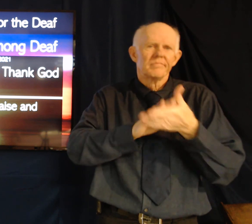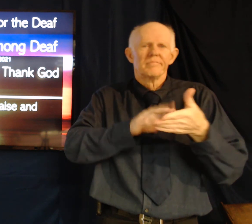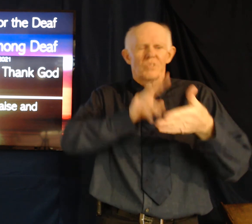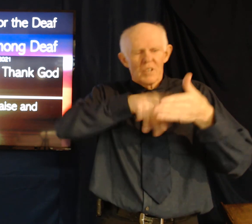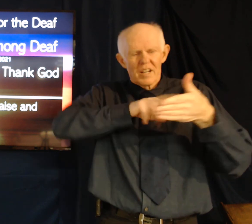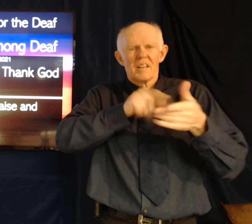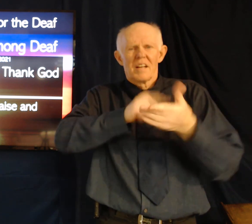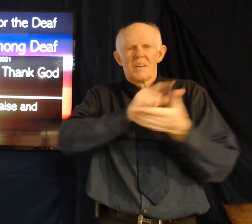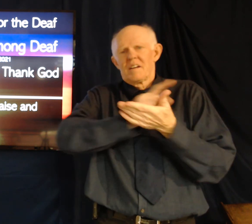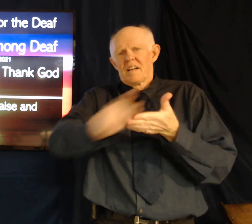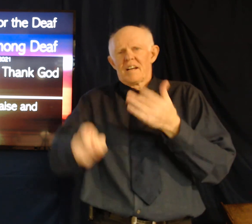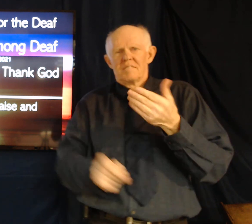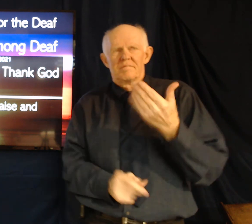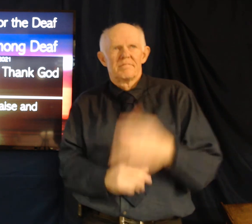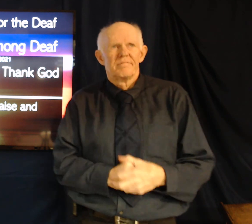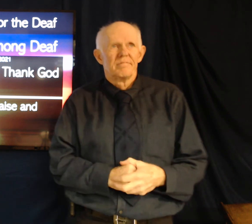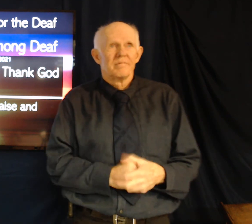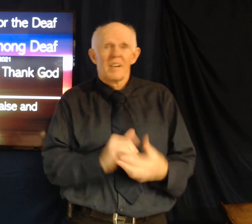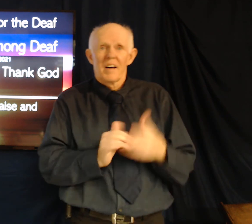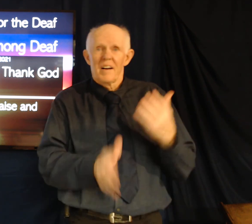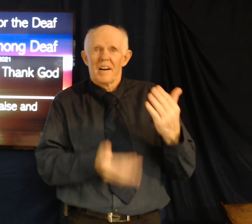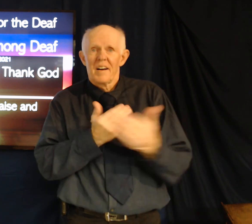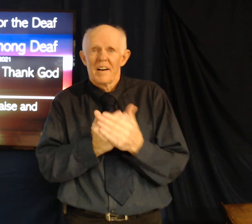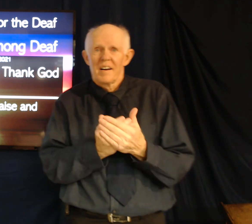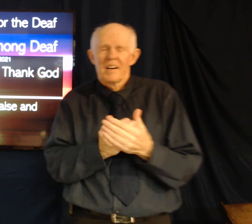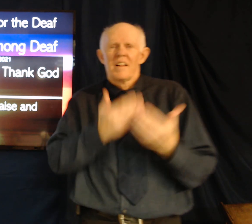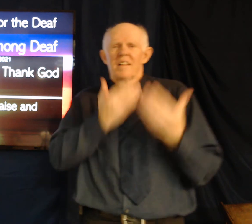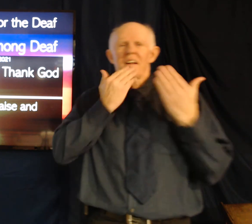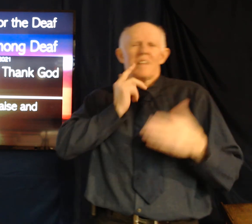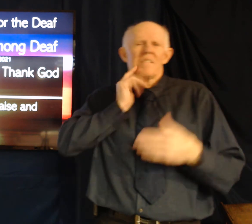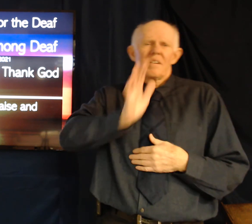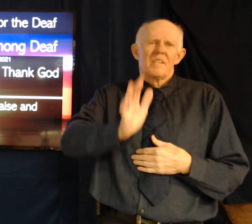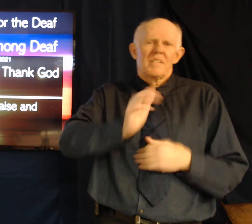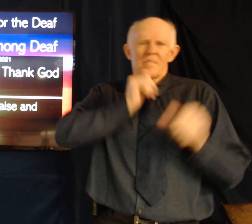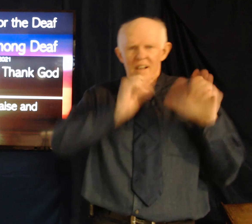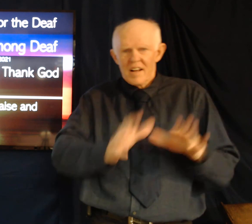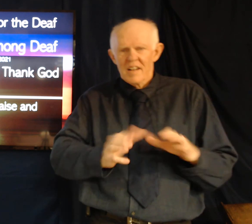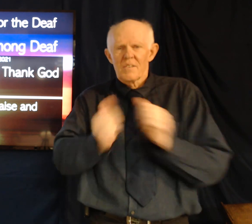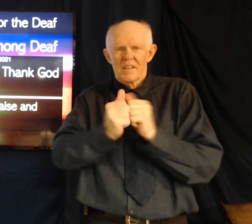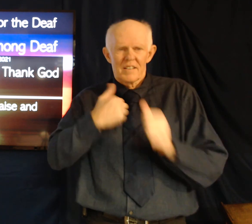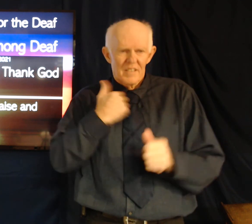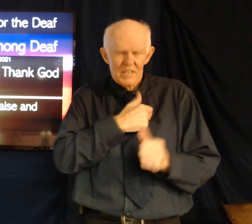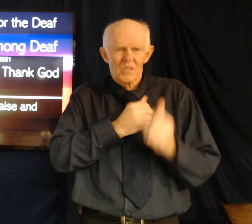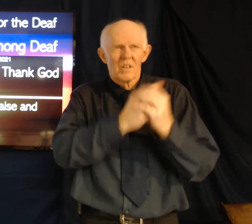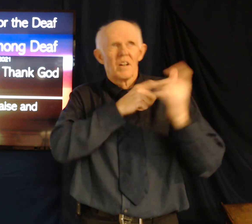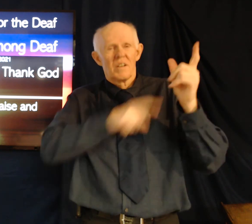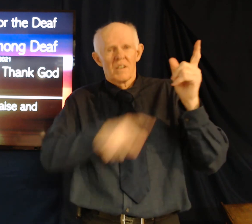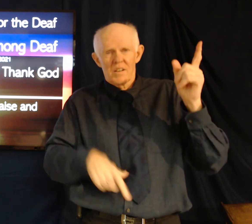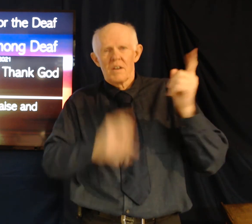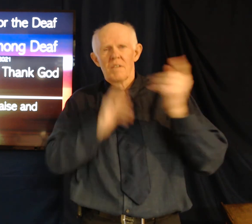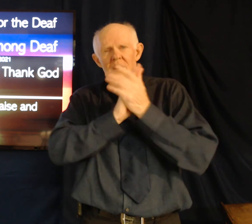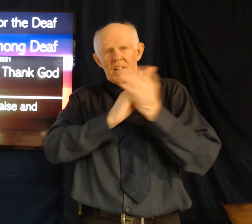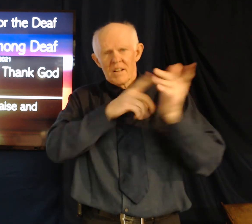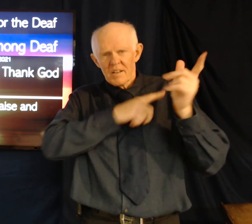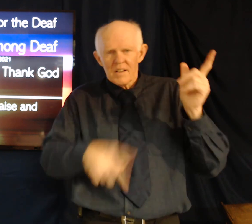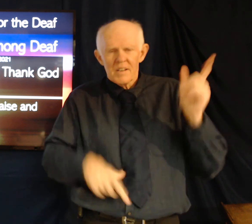put this down and read it this week this is all and thank you for your blessings to be with us and